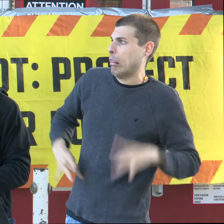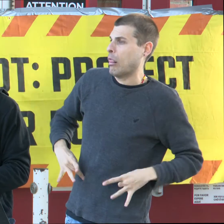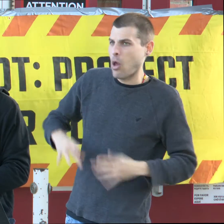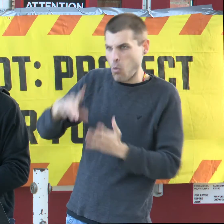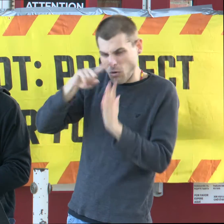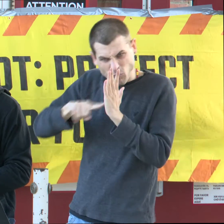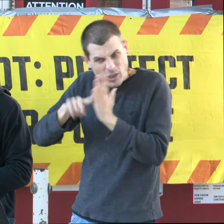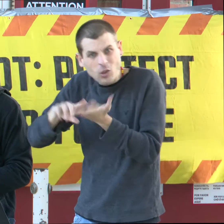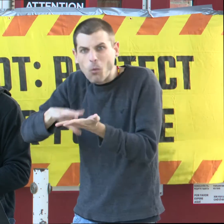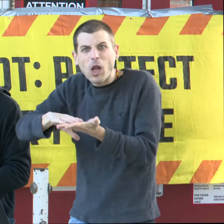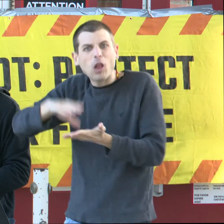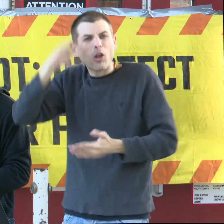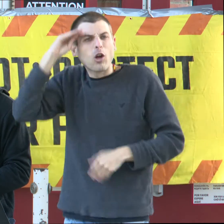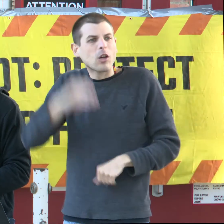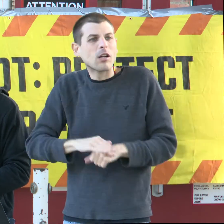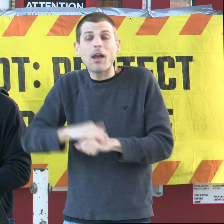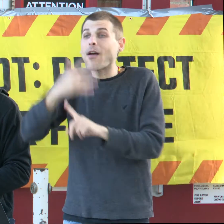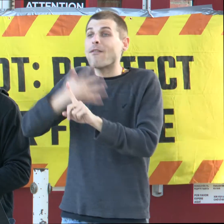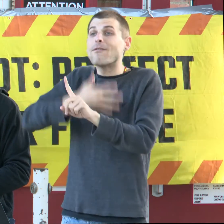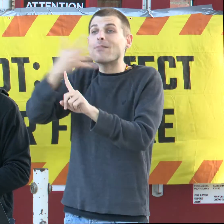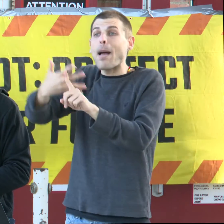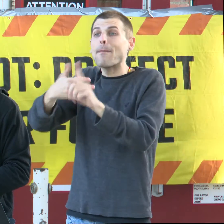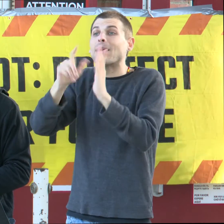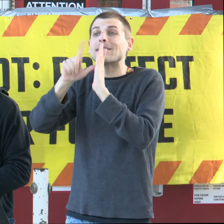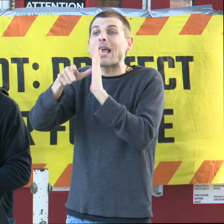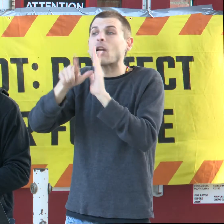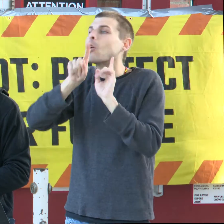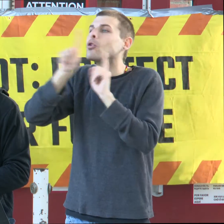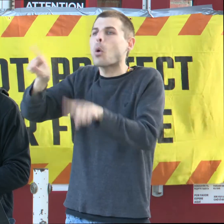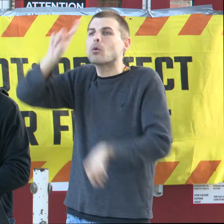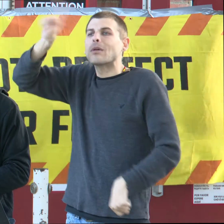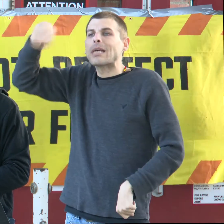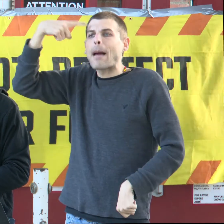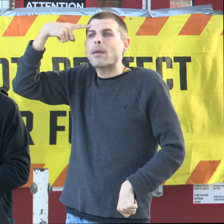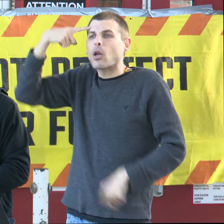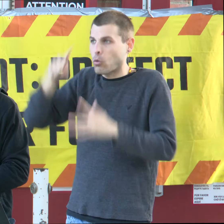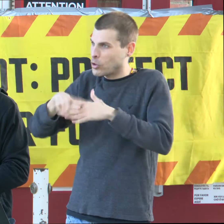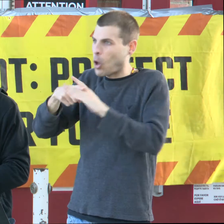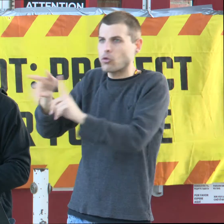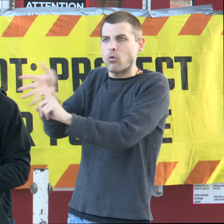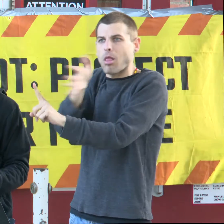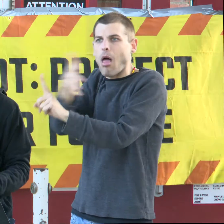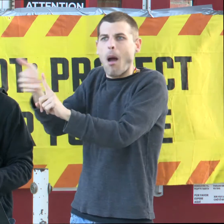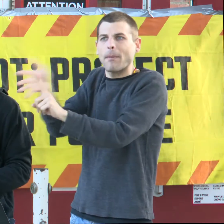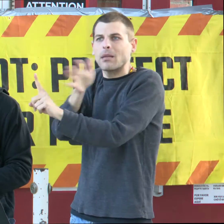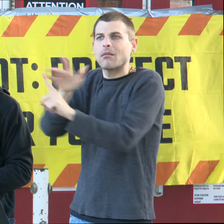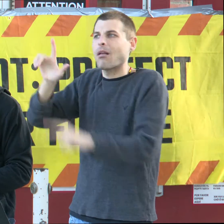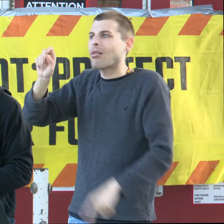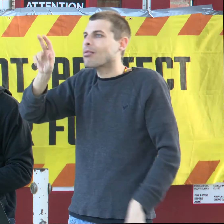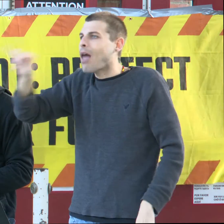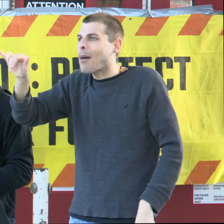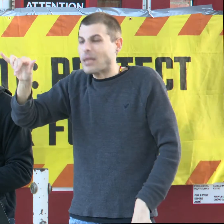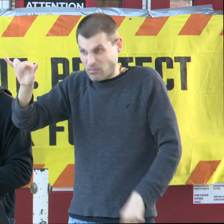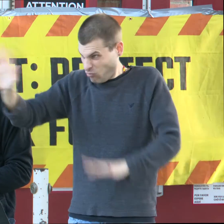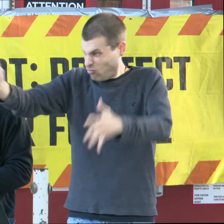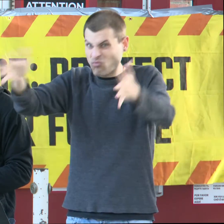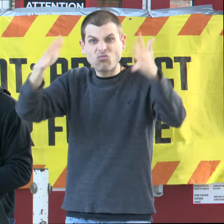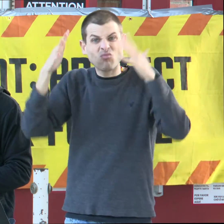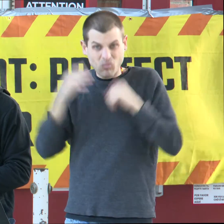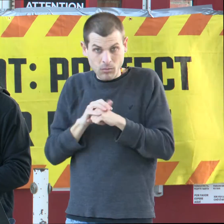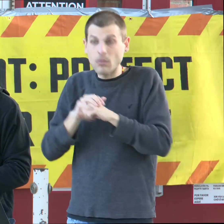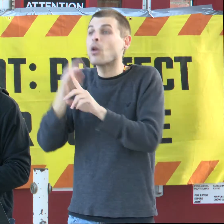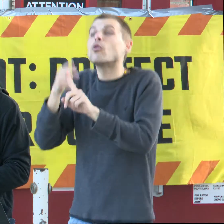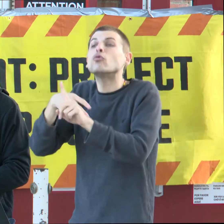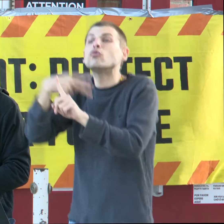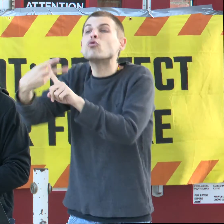Within 5 months, we were lobbying down at the state capitol. Within 2 months after that, students